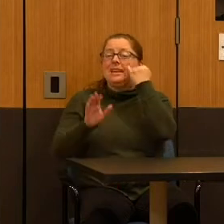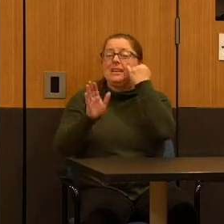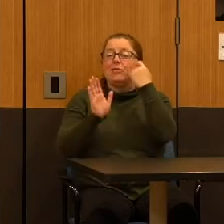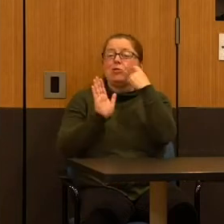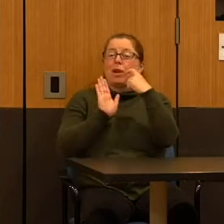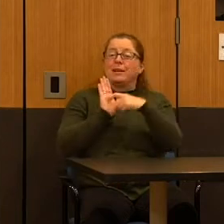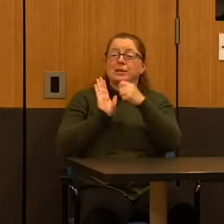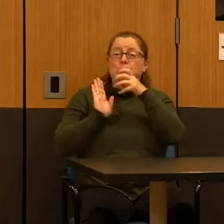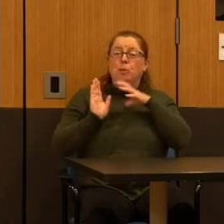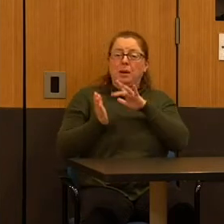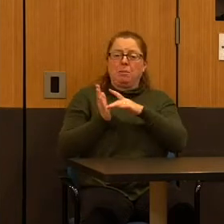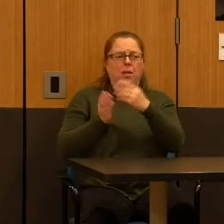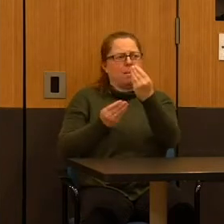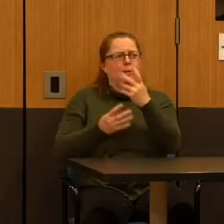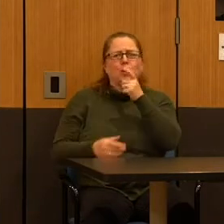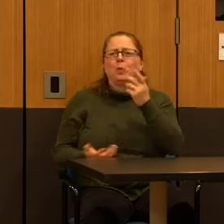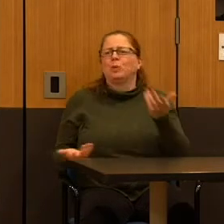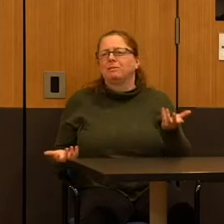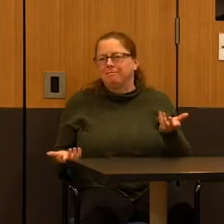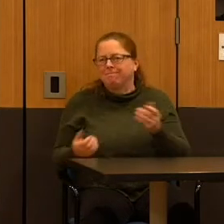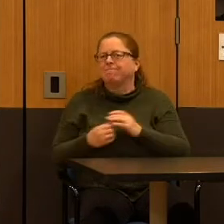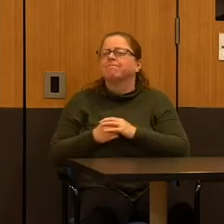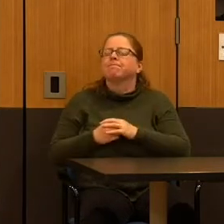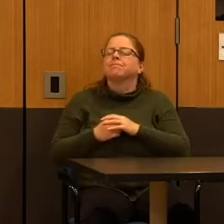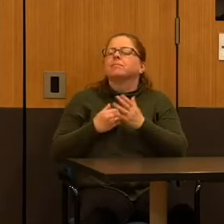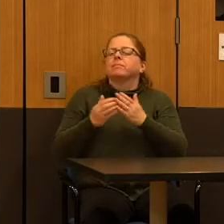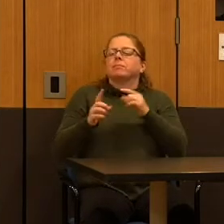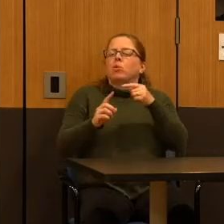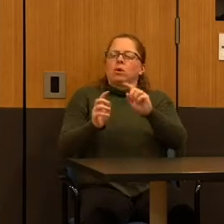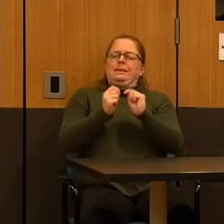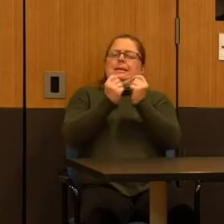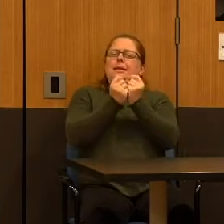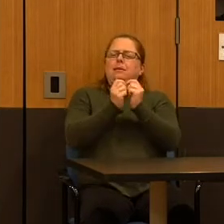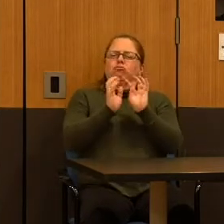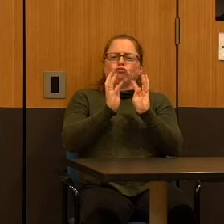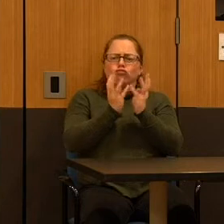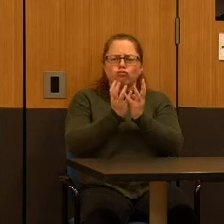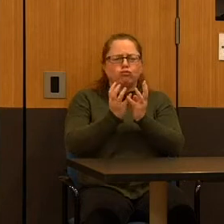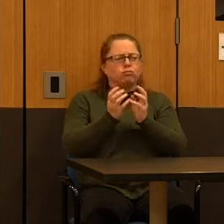know. But this is sort of a team project surveying